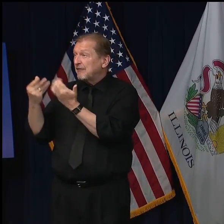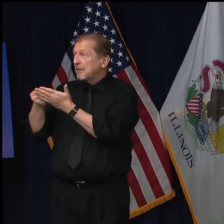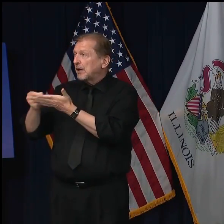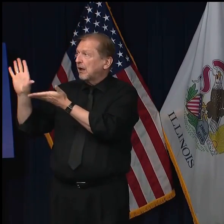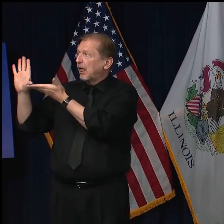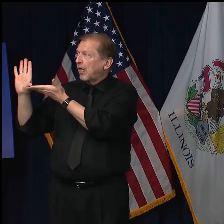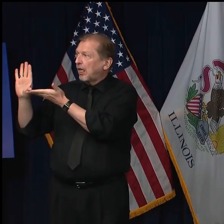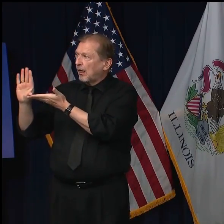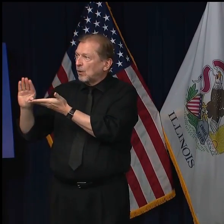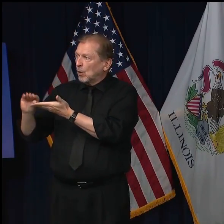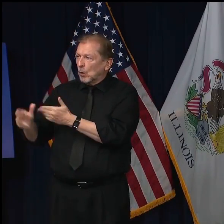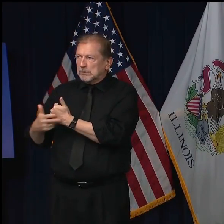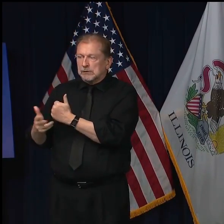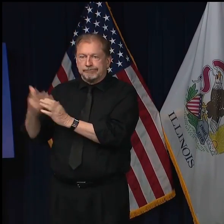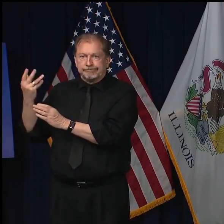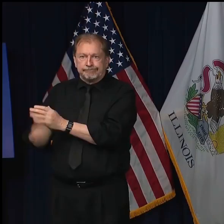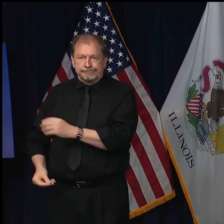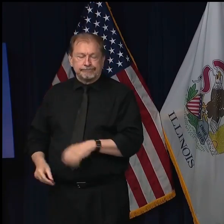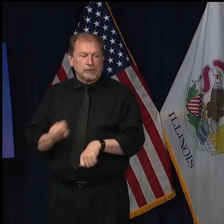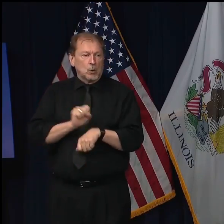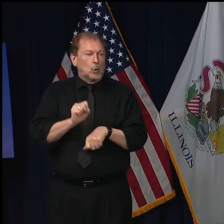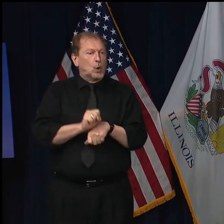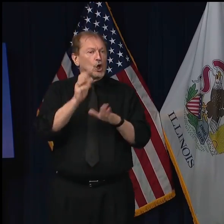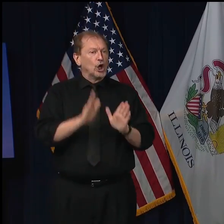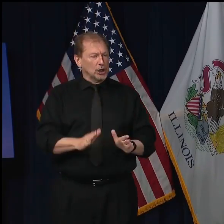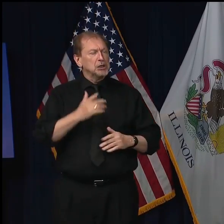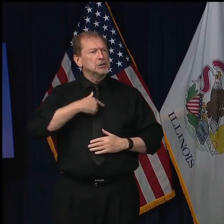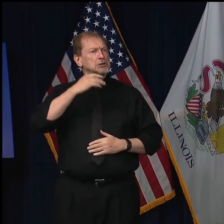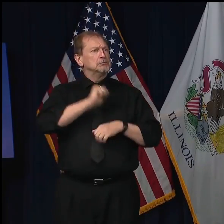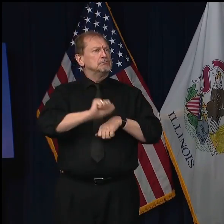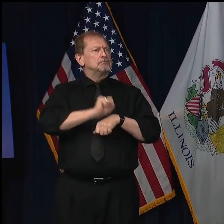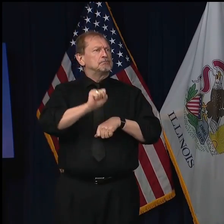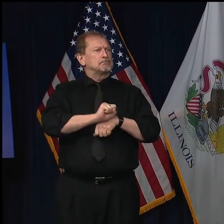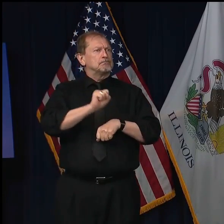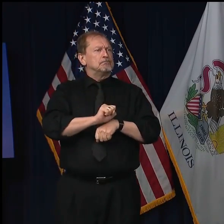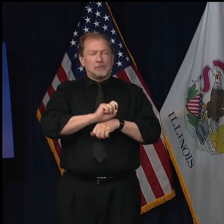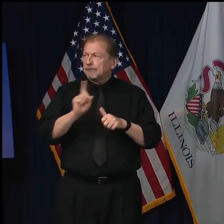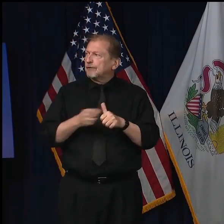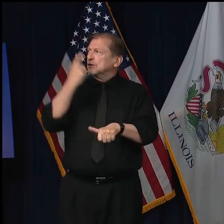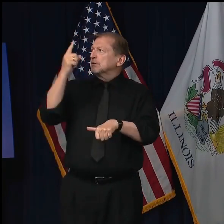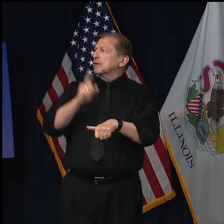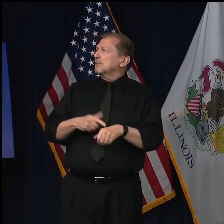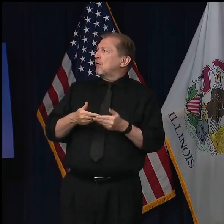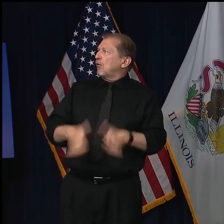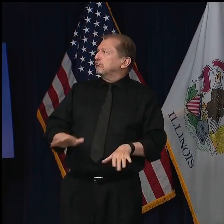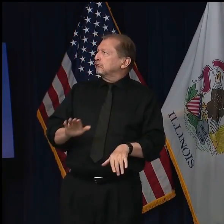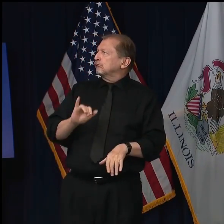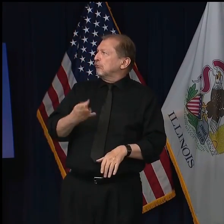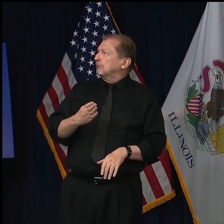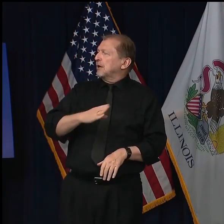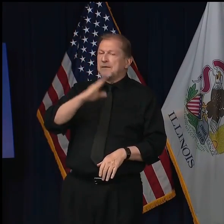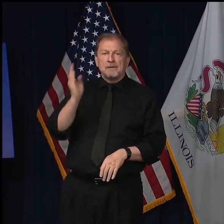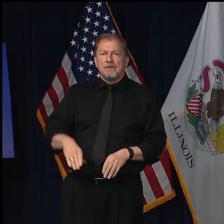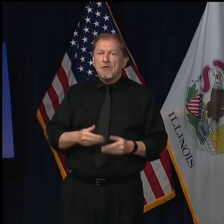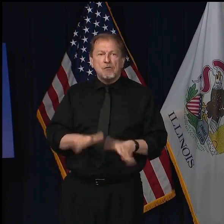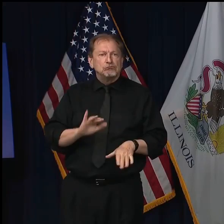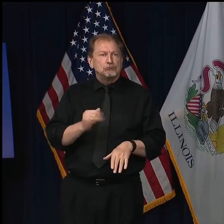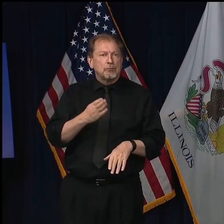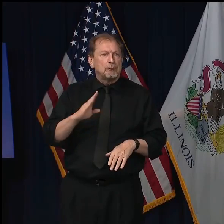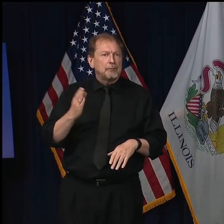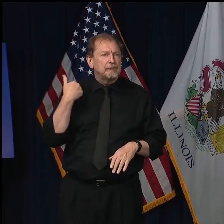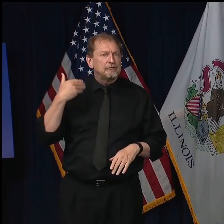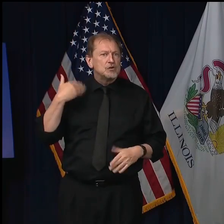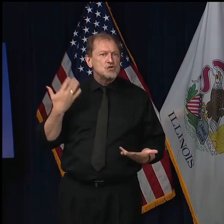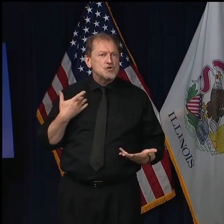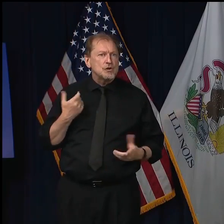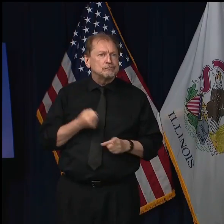worked every day of their adult lives have found themselves on unemployment for the first time ever.